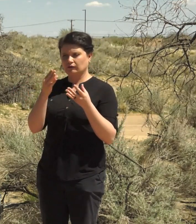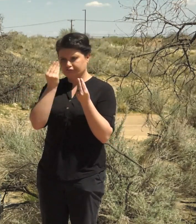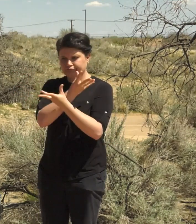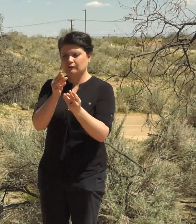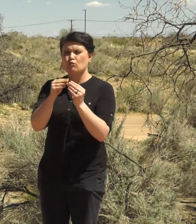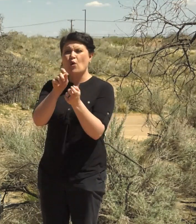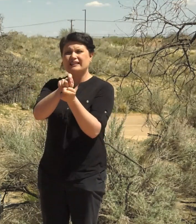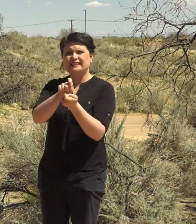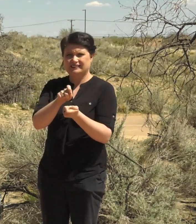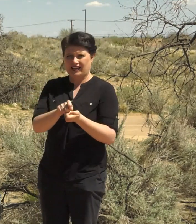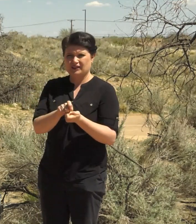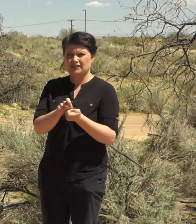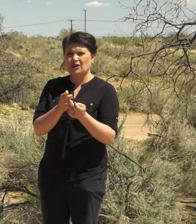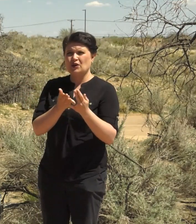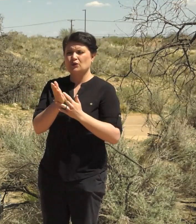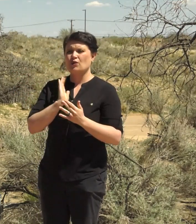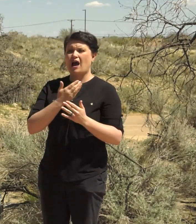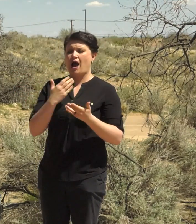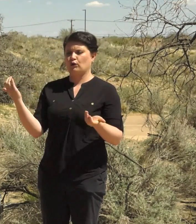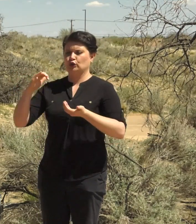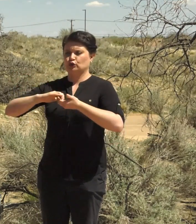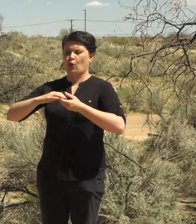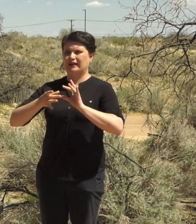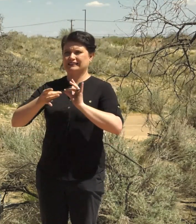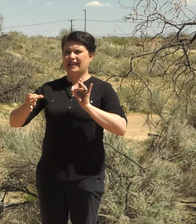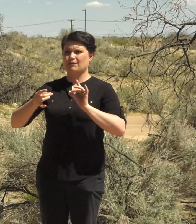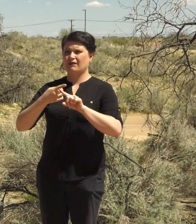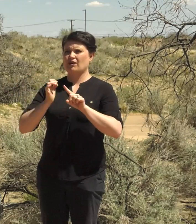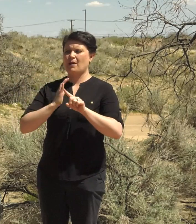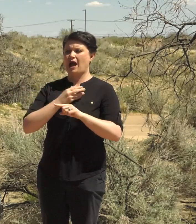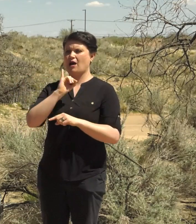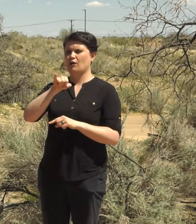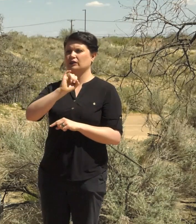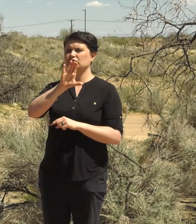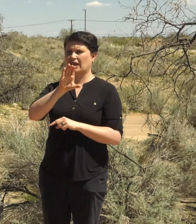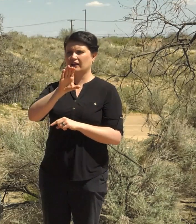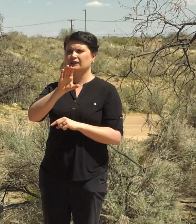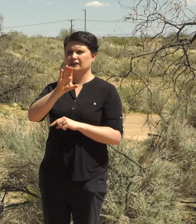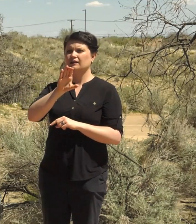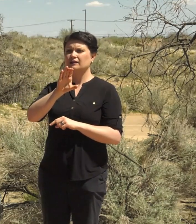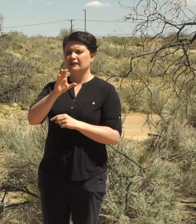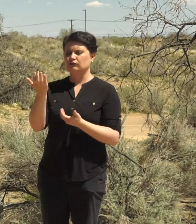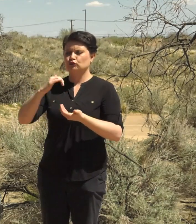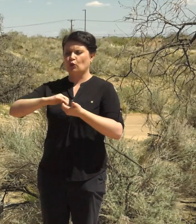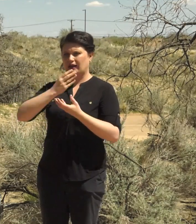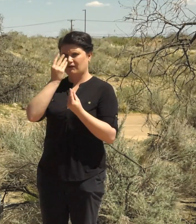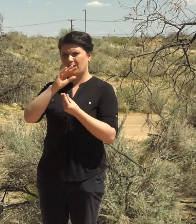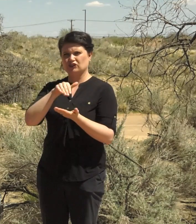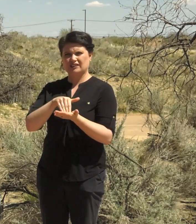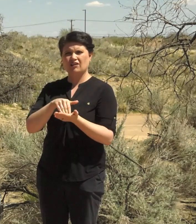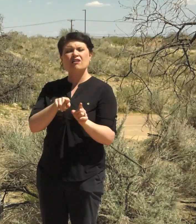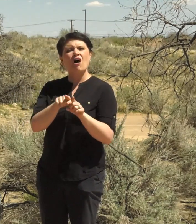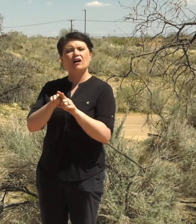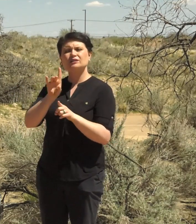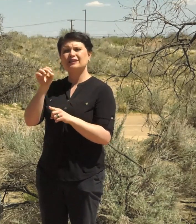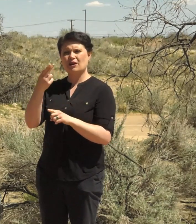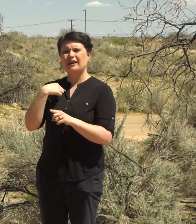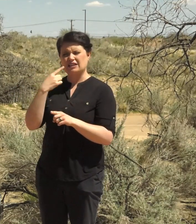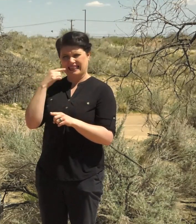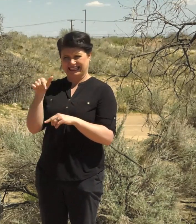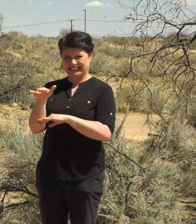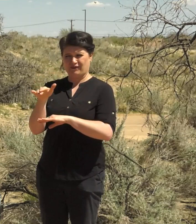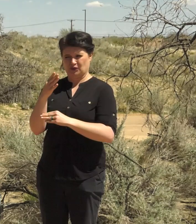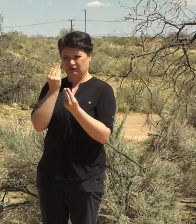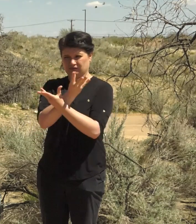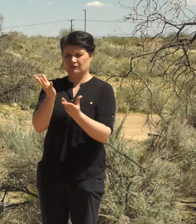details on that through a joint statement out of our Joint Information Center. I think also there's going to be more information coming out from the Department of Health this afternoon.